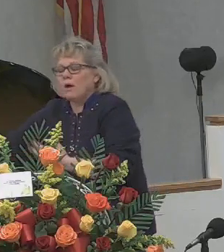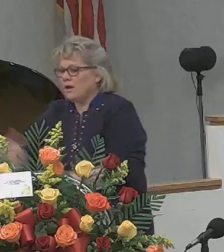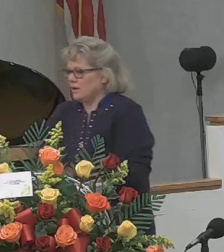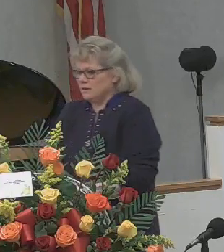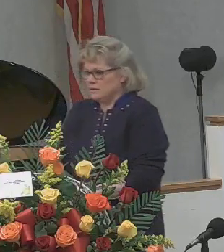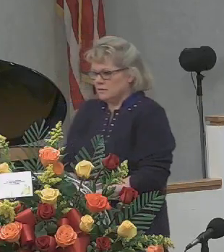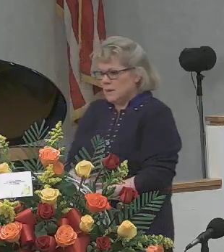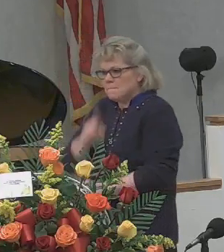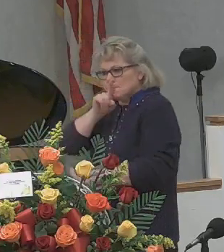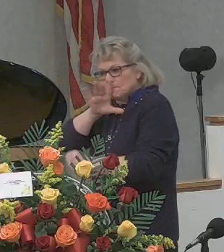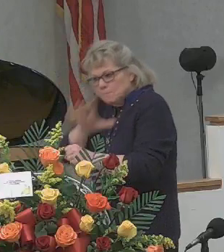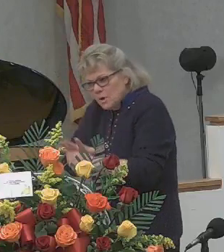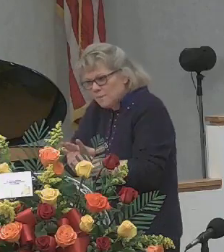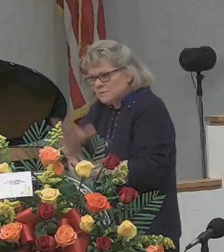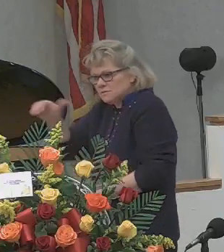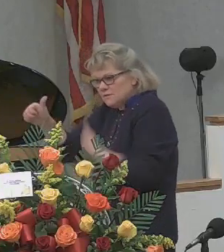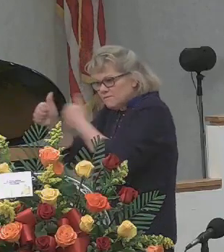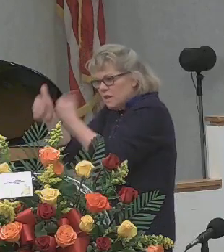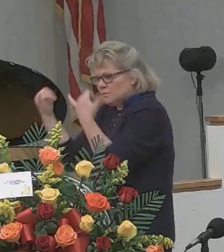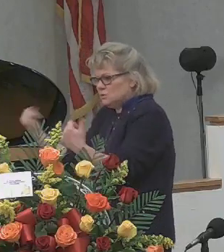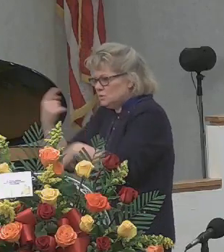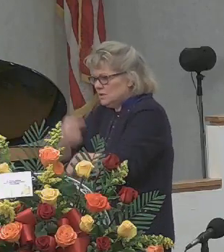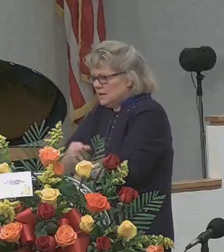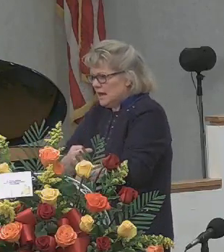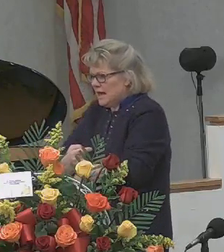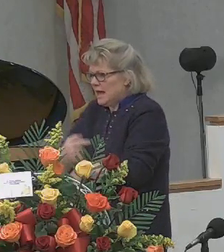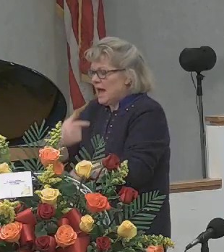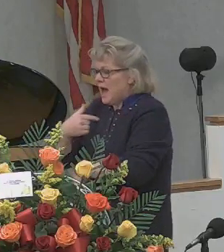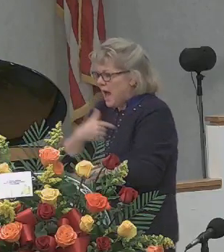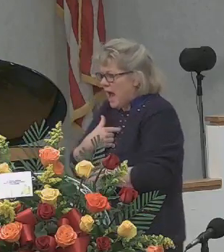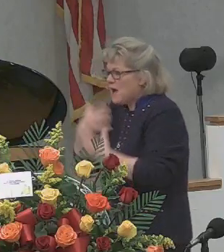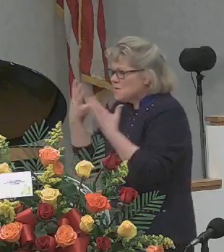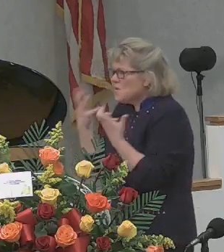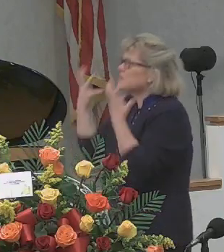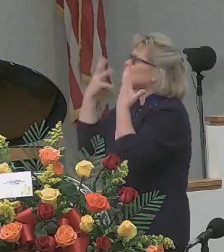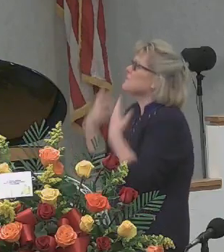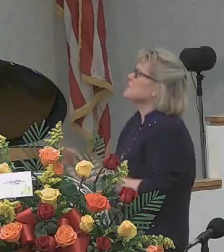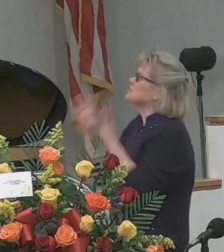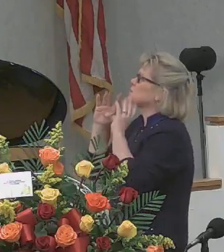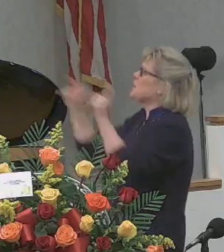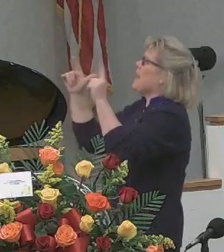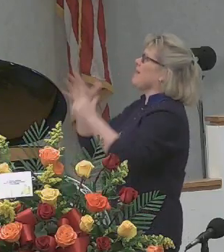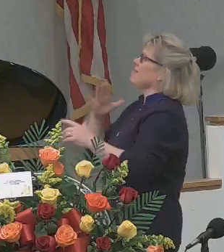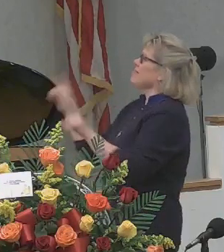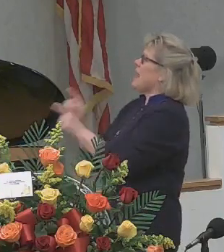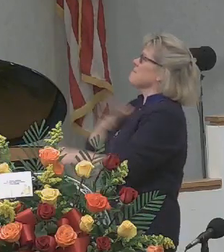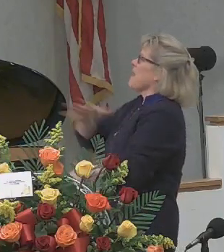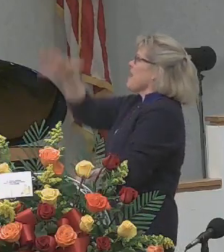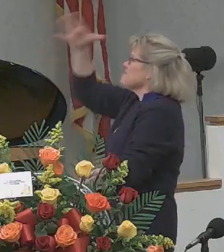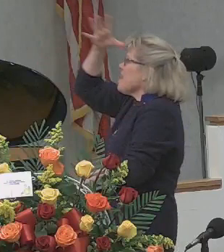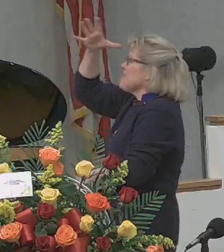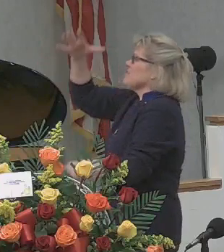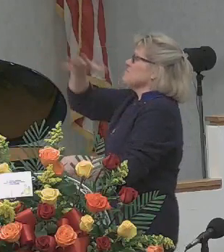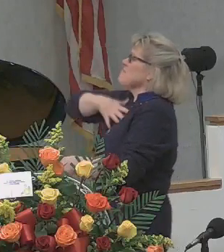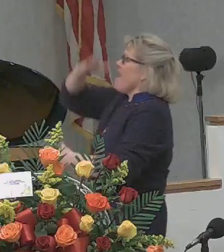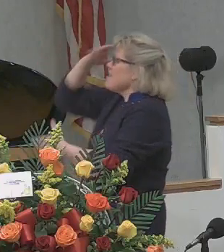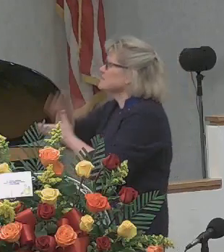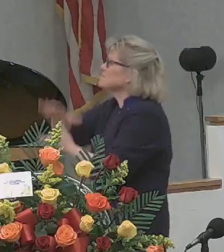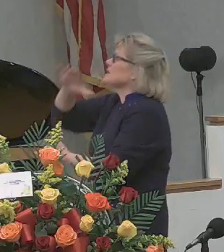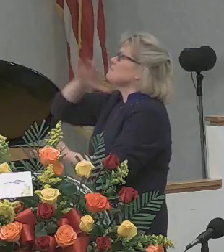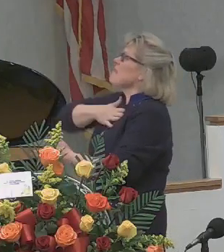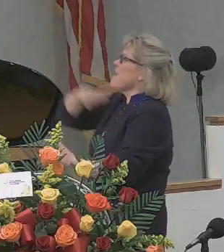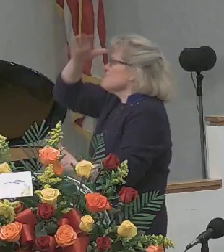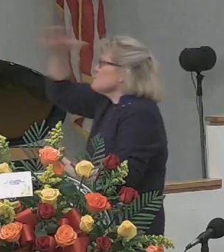Make a commitment today. I am going to finish well like my grandfather, like my husband, like my father, like